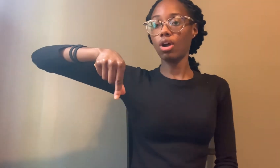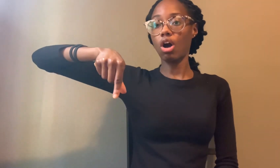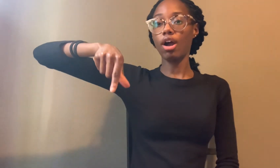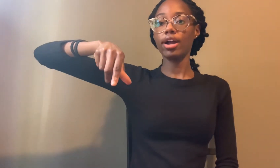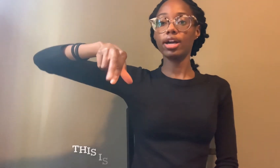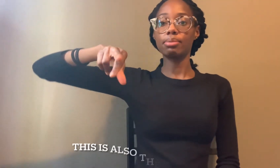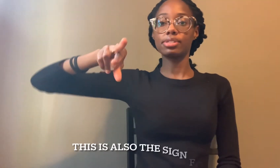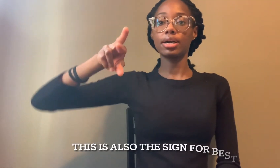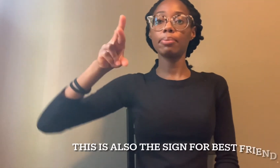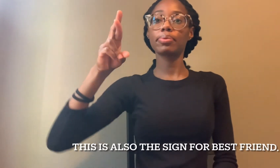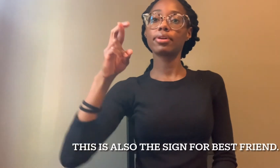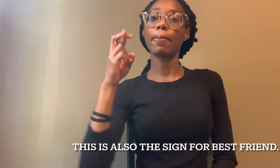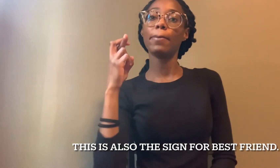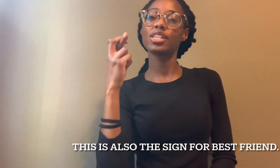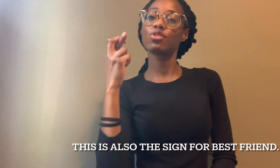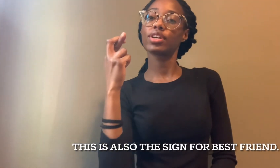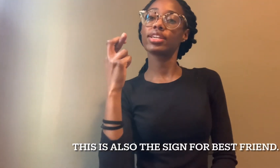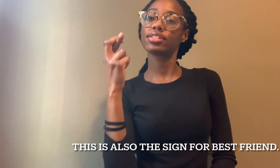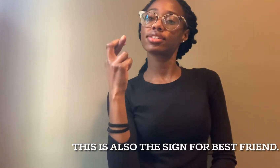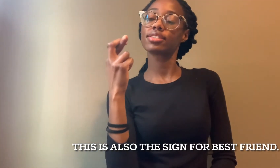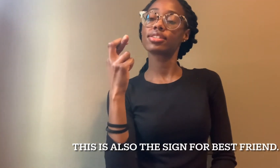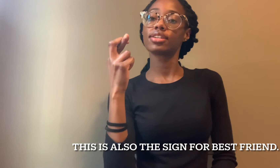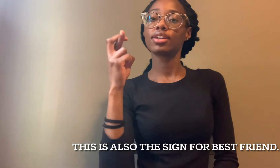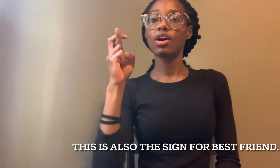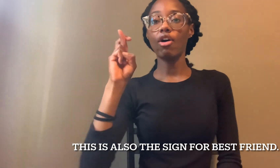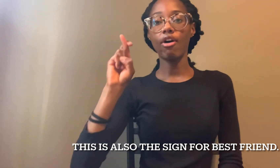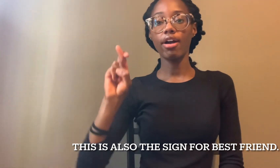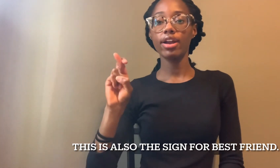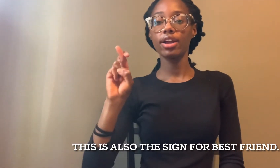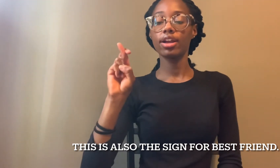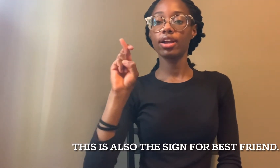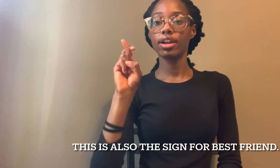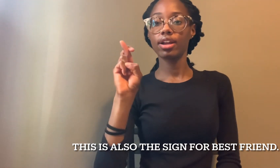R comes up. Best friends. R.